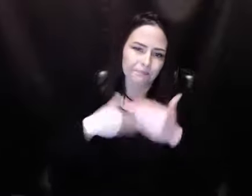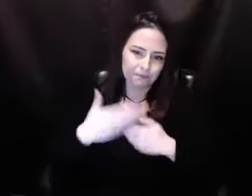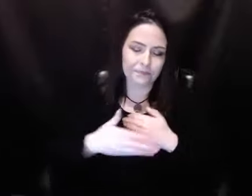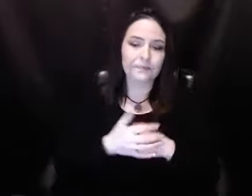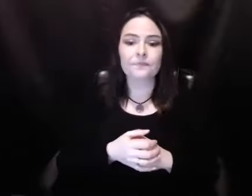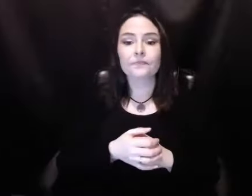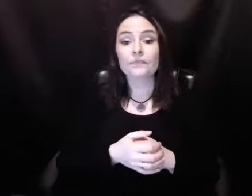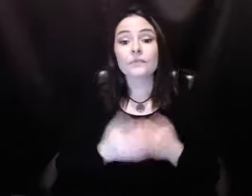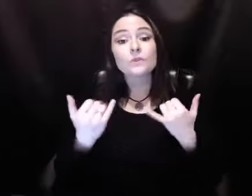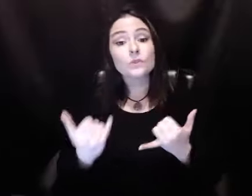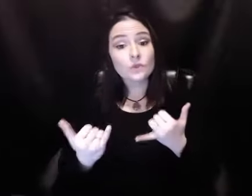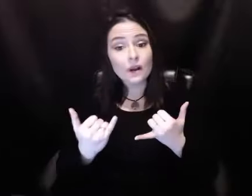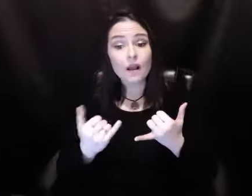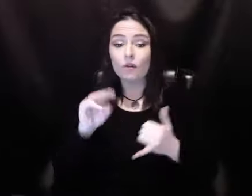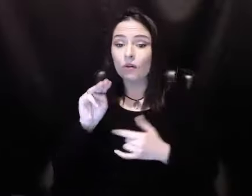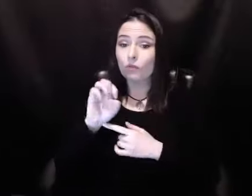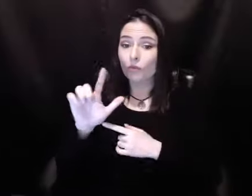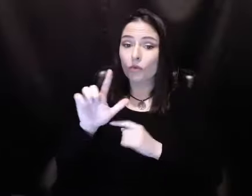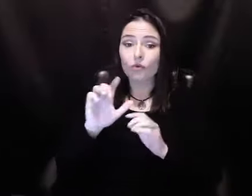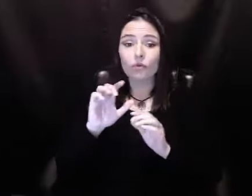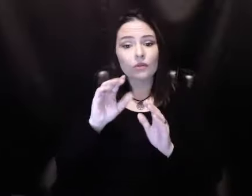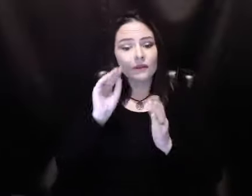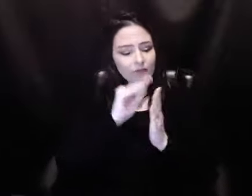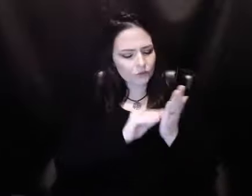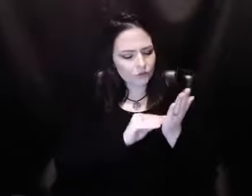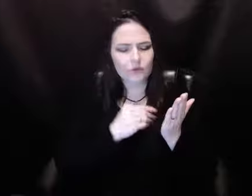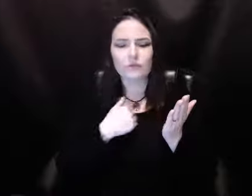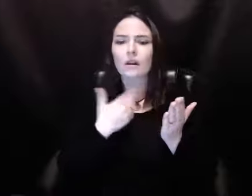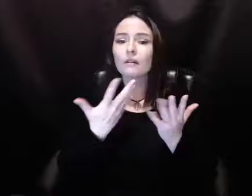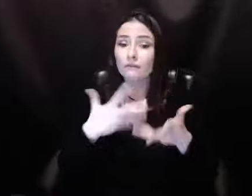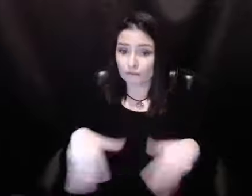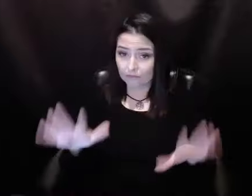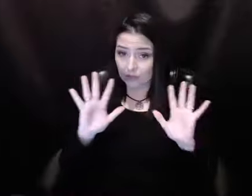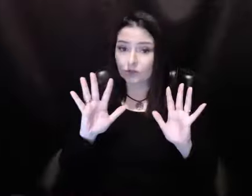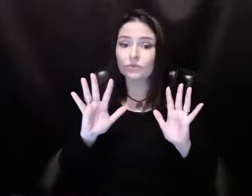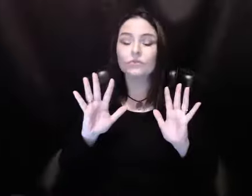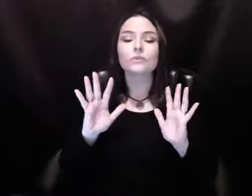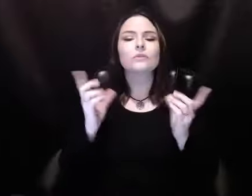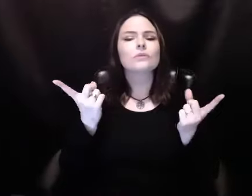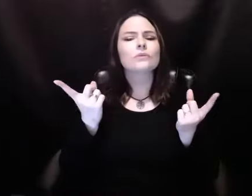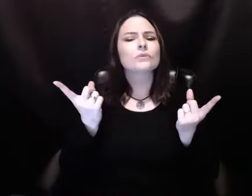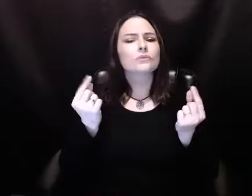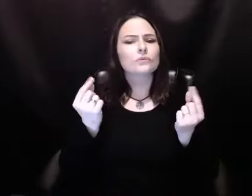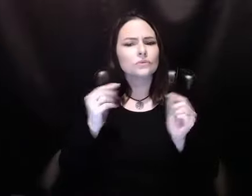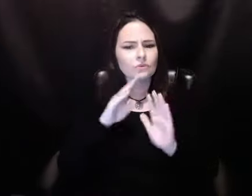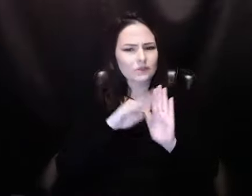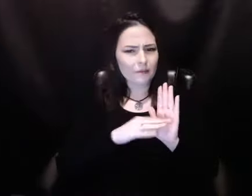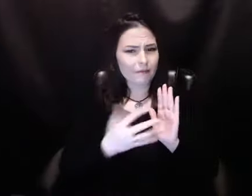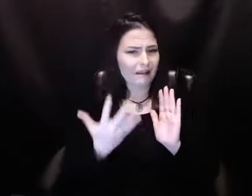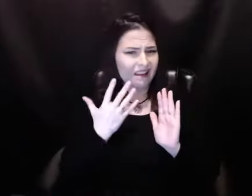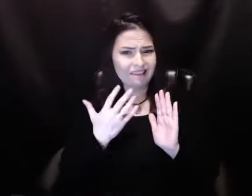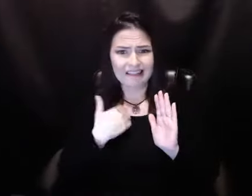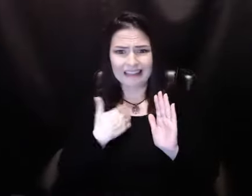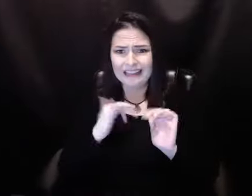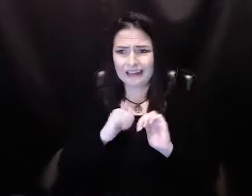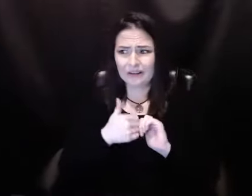to discover that we are the only ones who judge ourselves and our wrongs harshly. This step